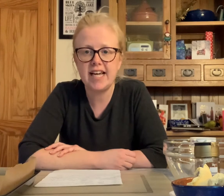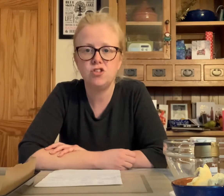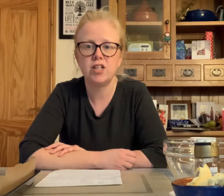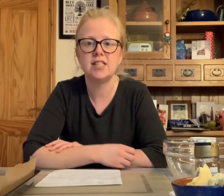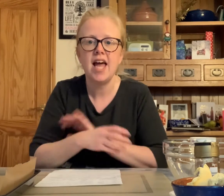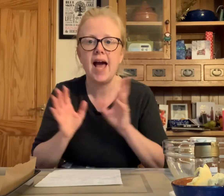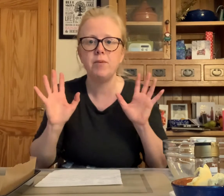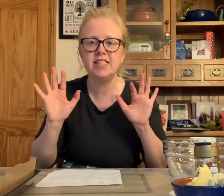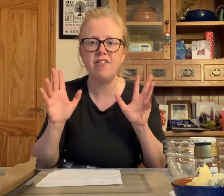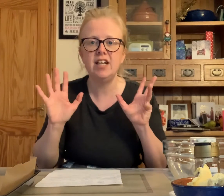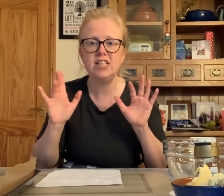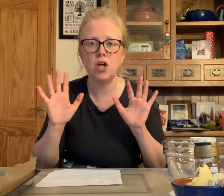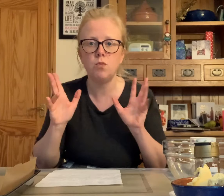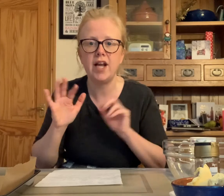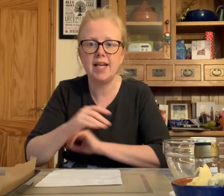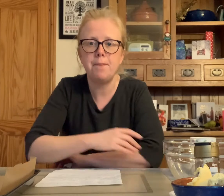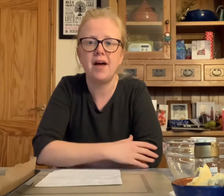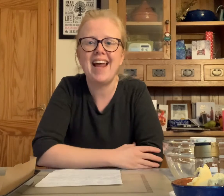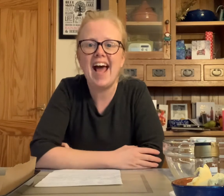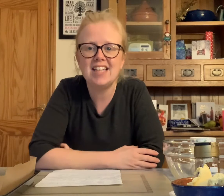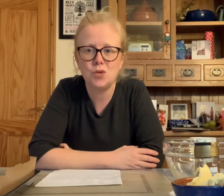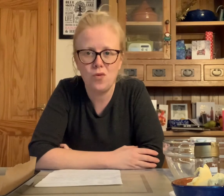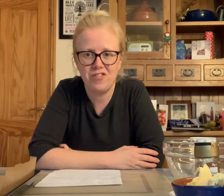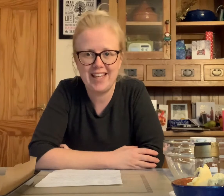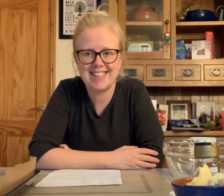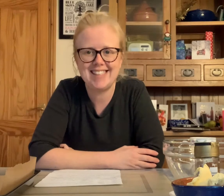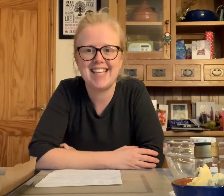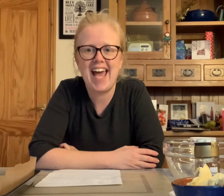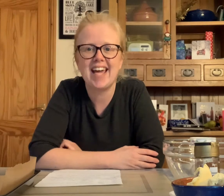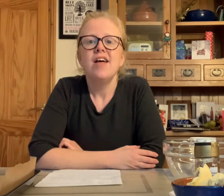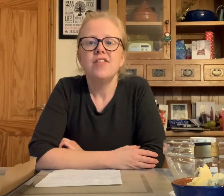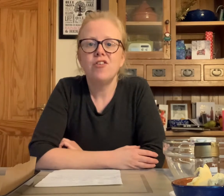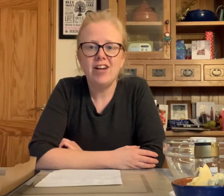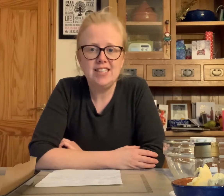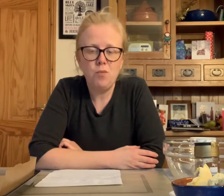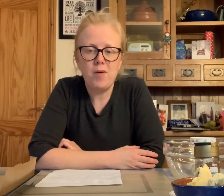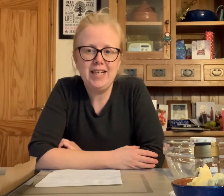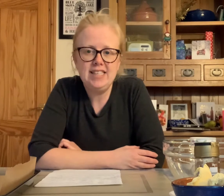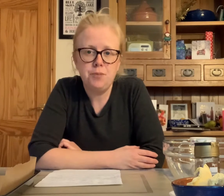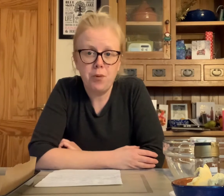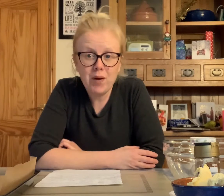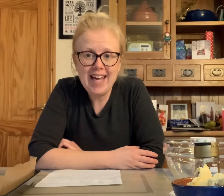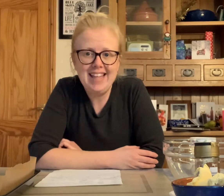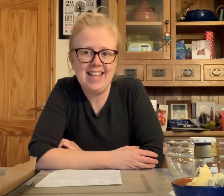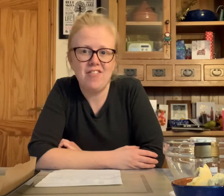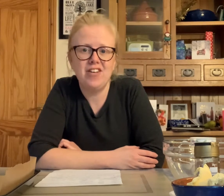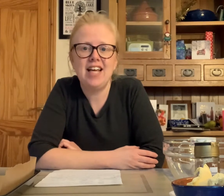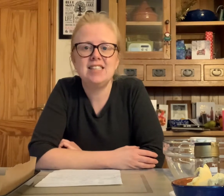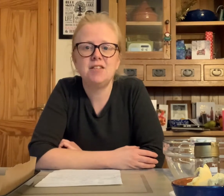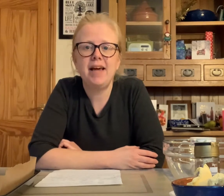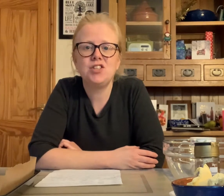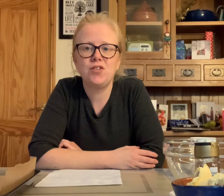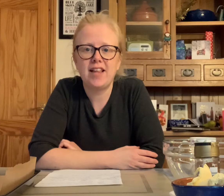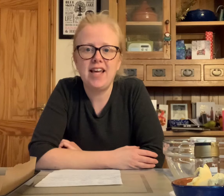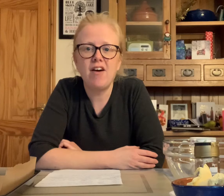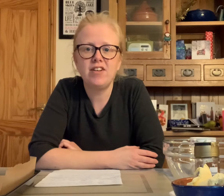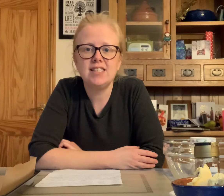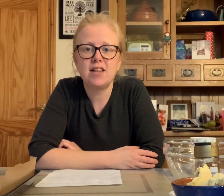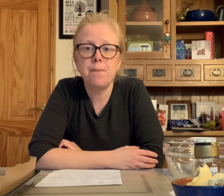dangerous, and we definitely don't want any burnt hands or fingers today. The reason why we need to preheat the oven is to make sure that the oven is at the